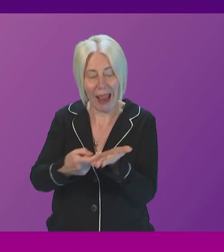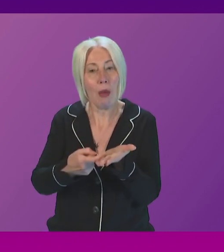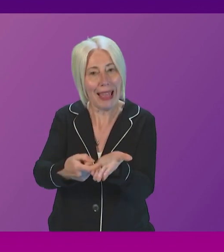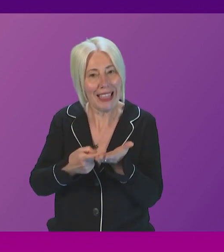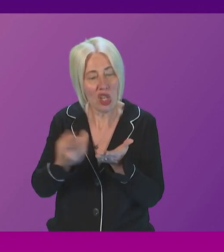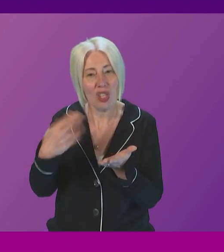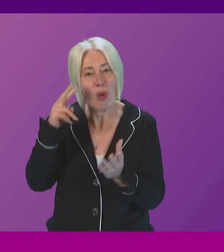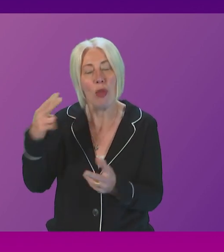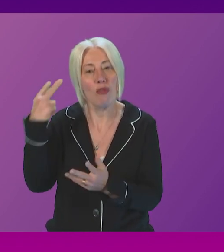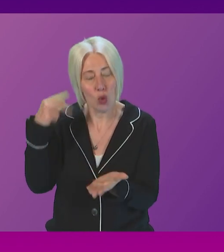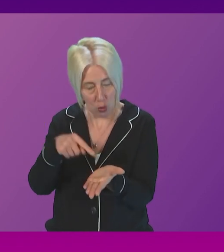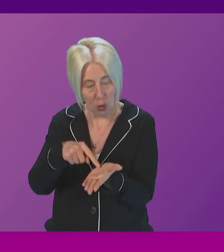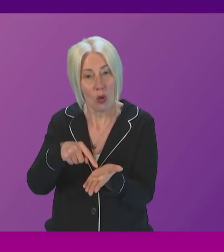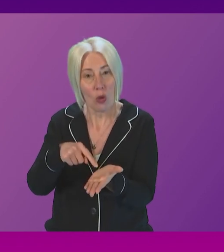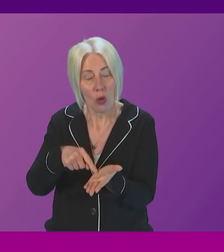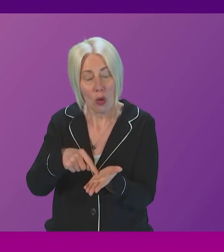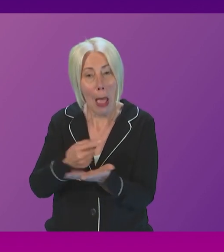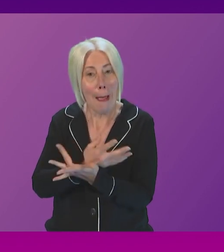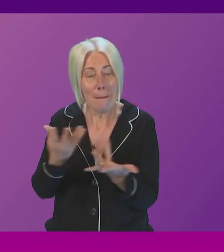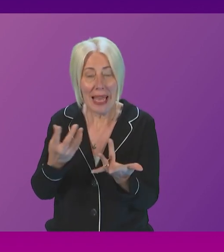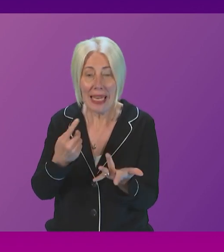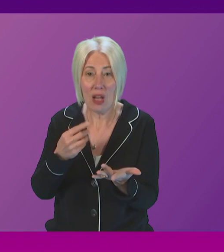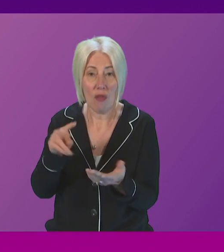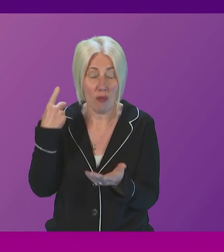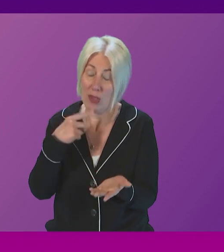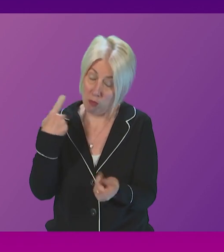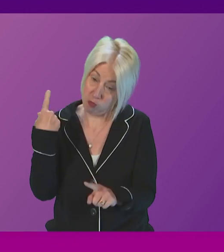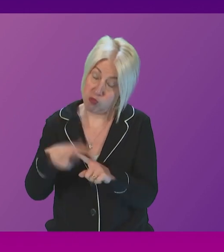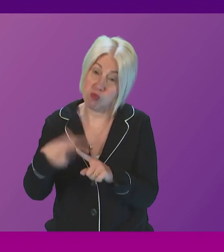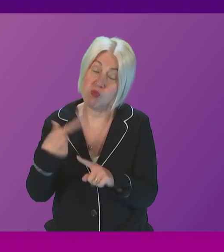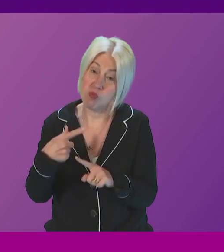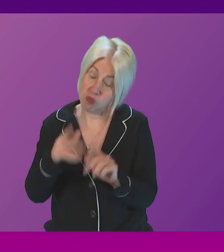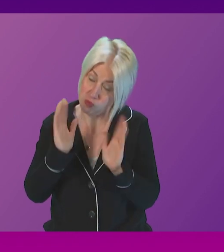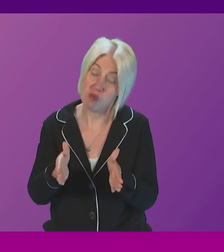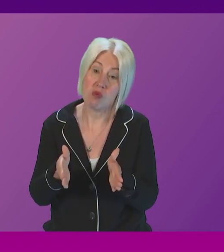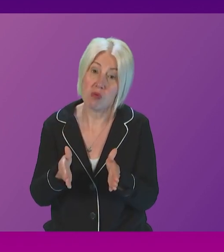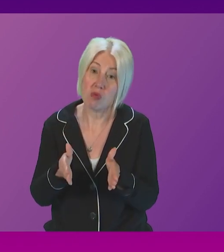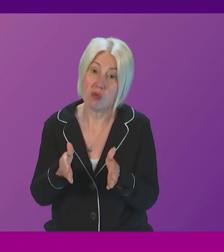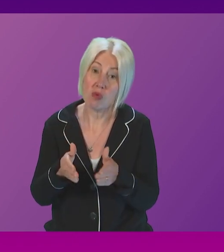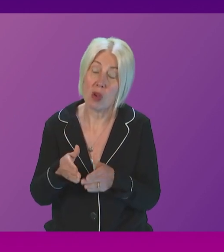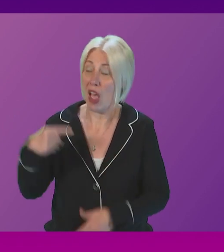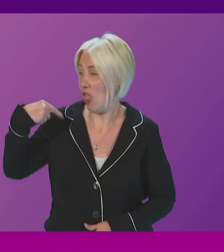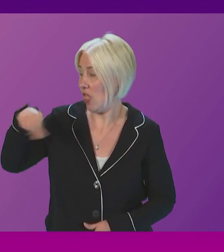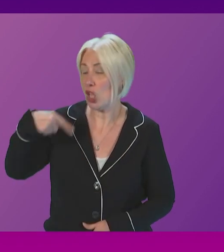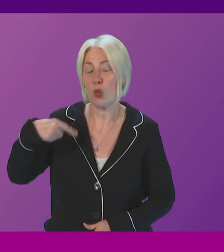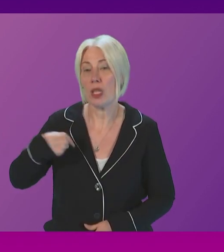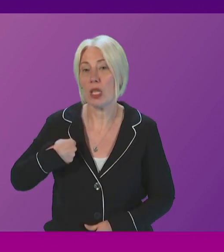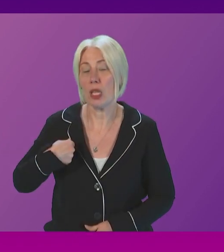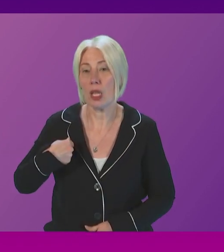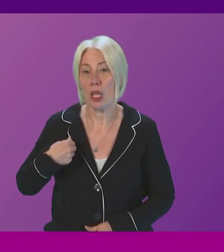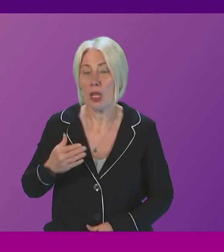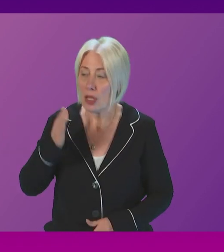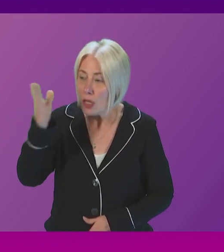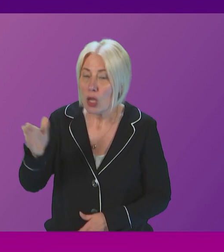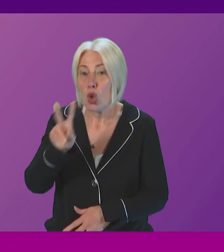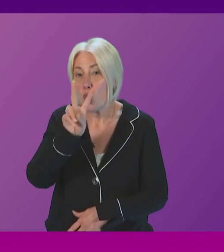put forward, many of which were, of course, extremely urgent. This week, I have taken the opportunity to